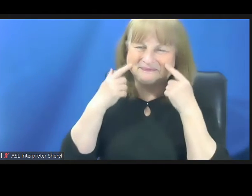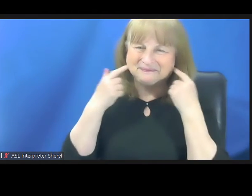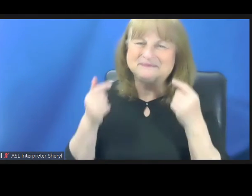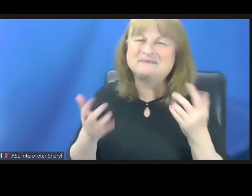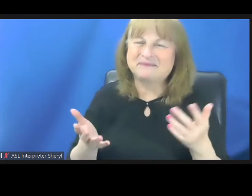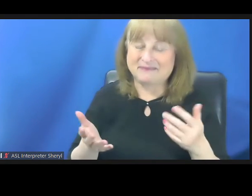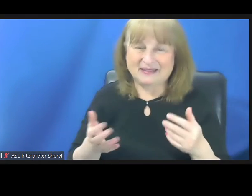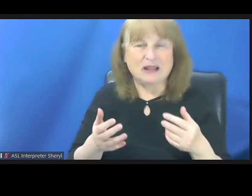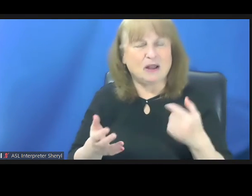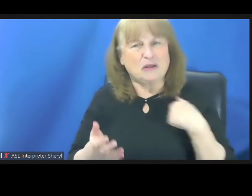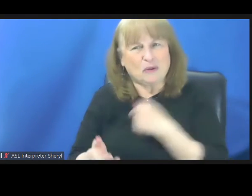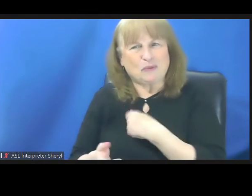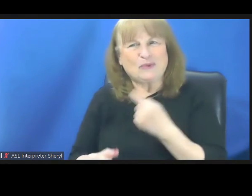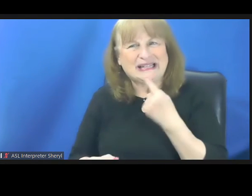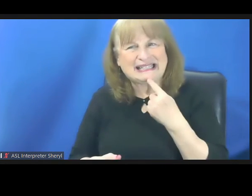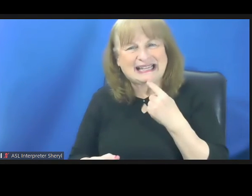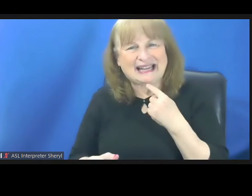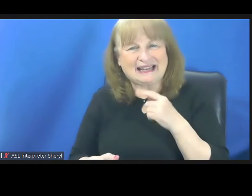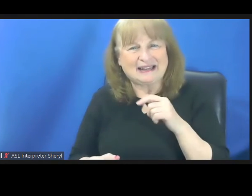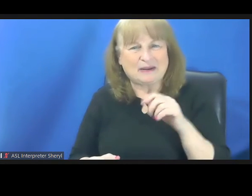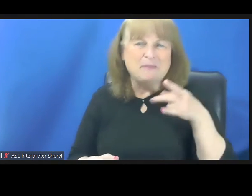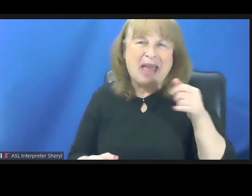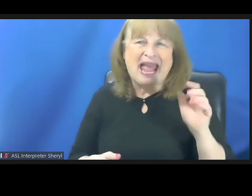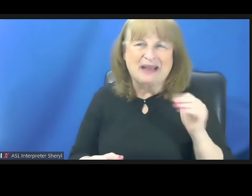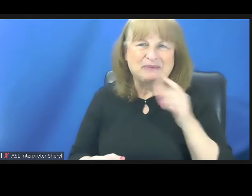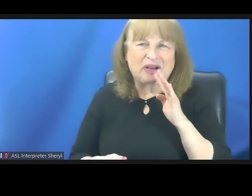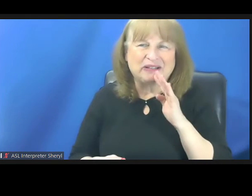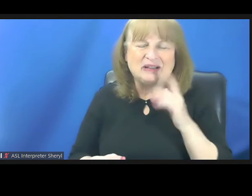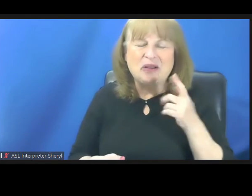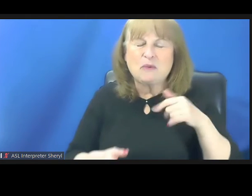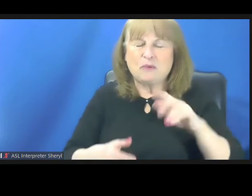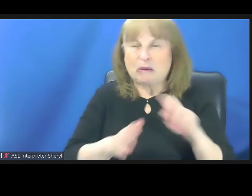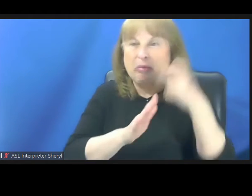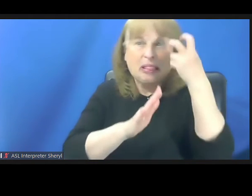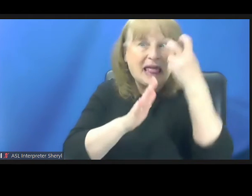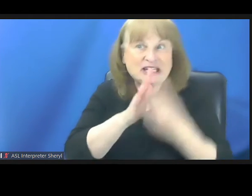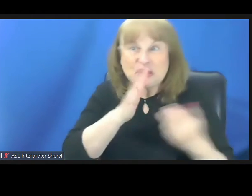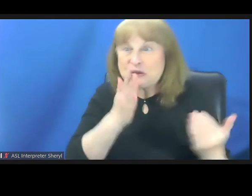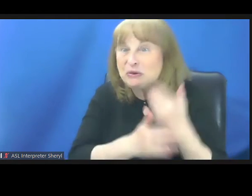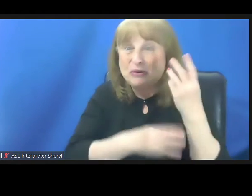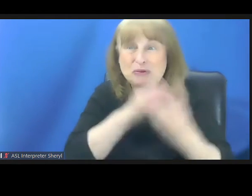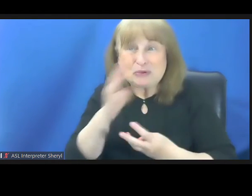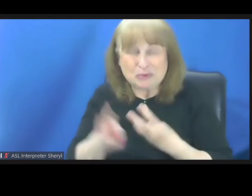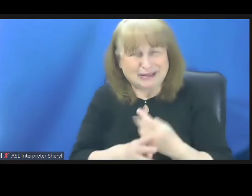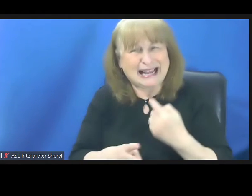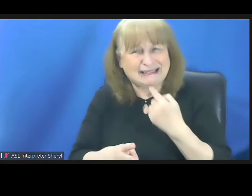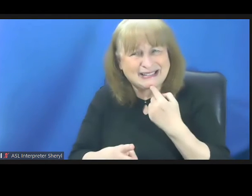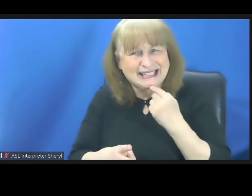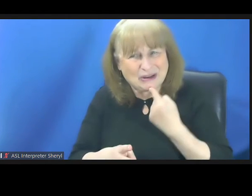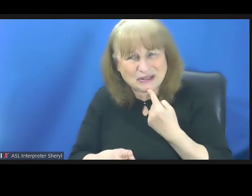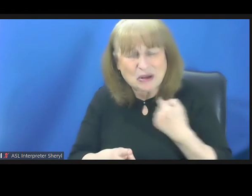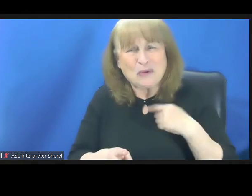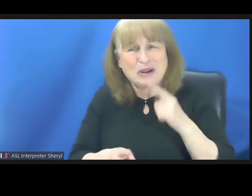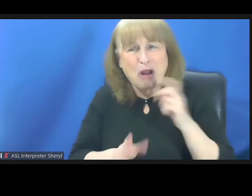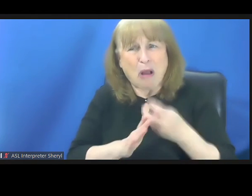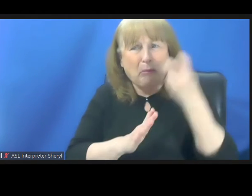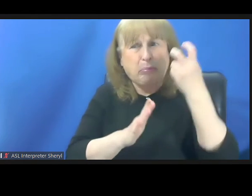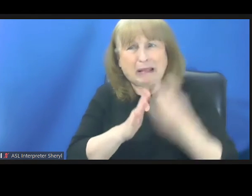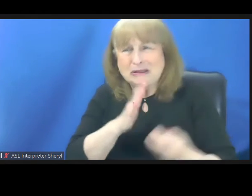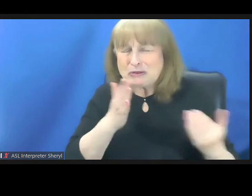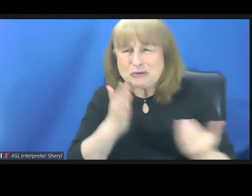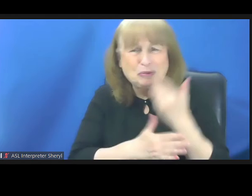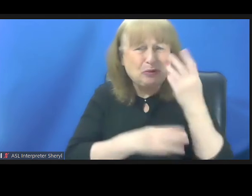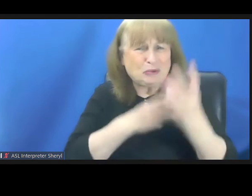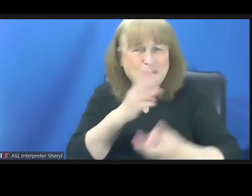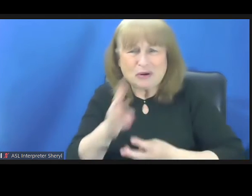to say that we're plunging into this new world is, I don't say this lightly, because we really are plunging into this new